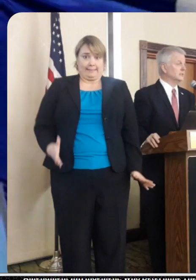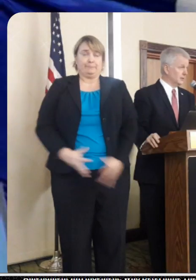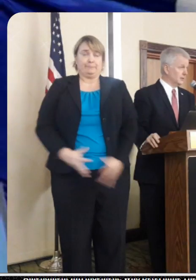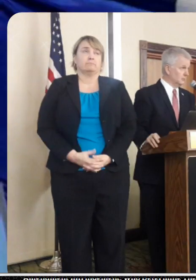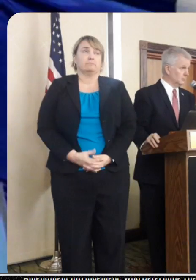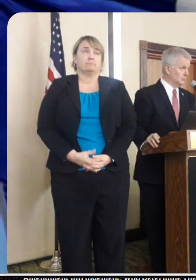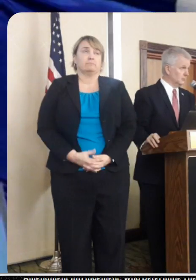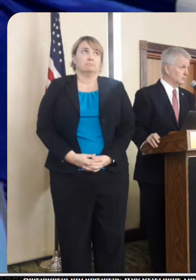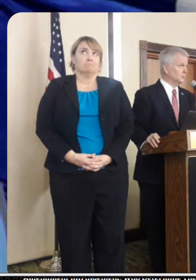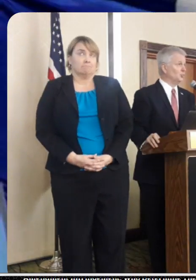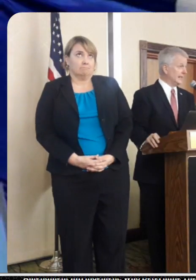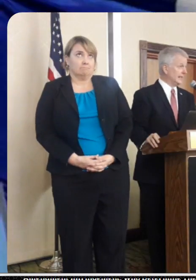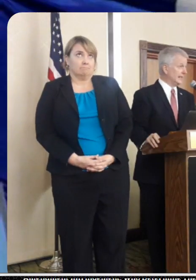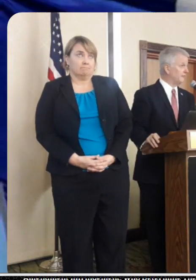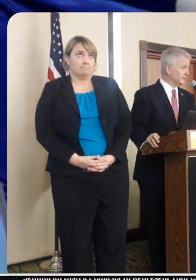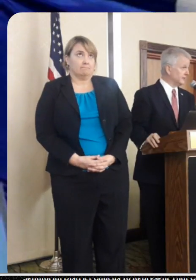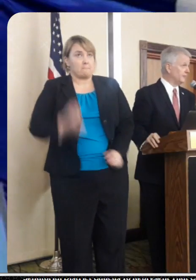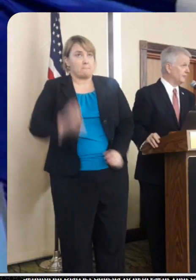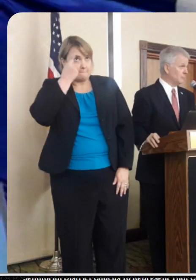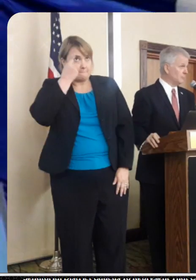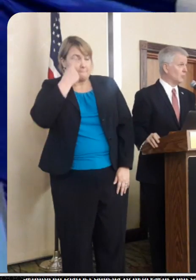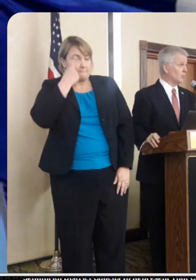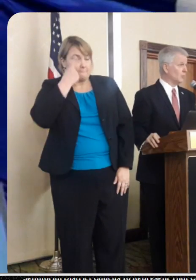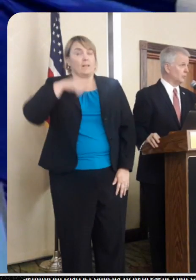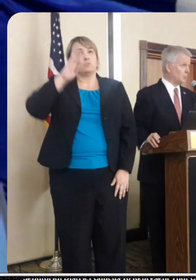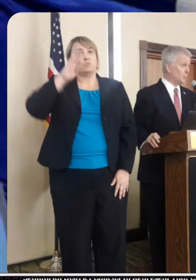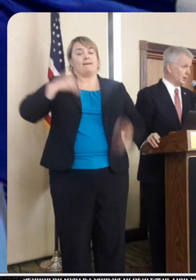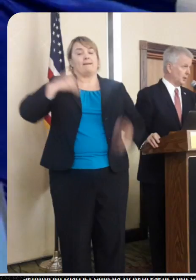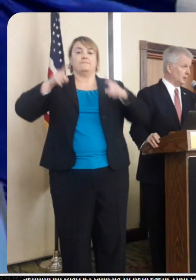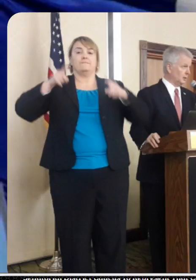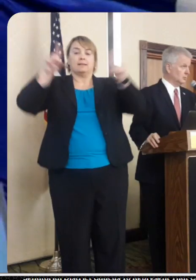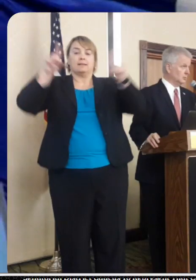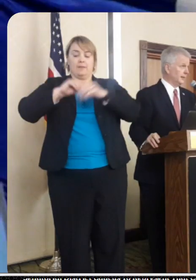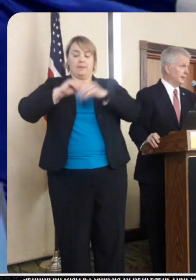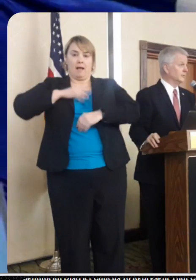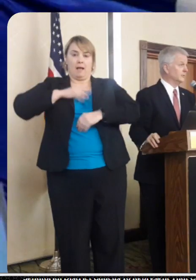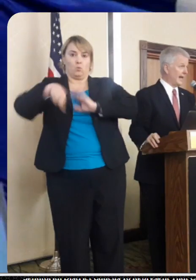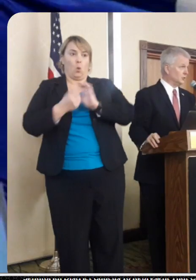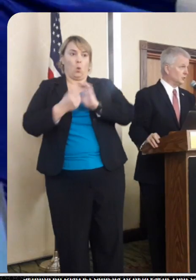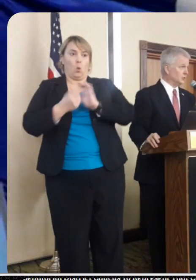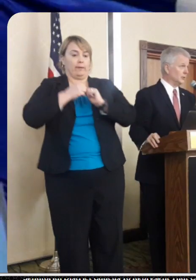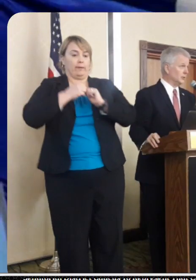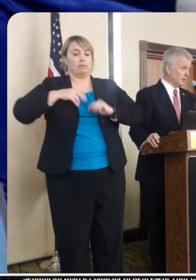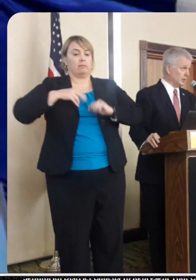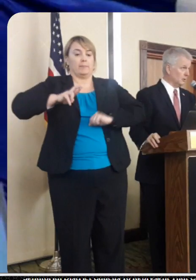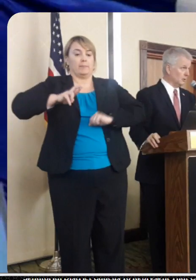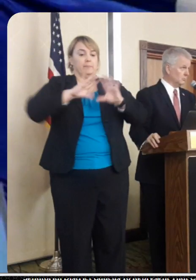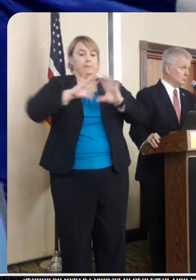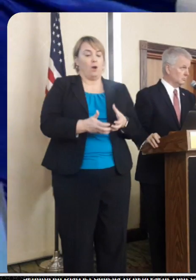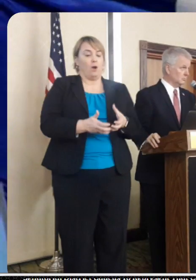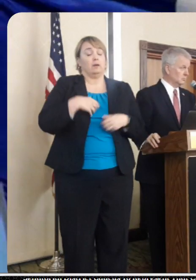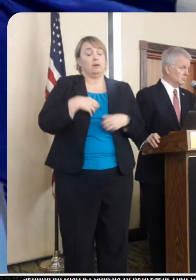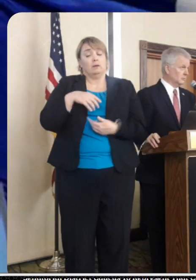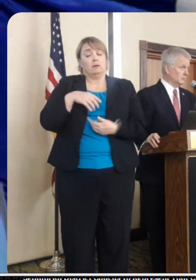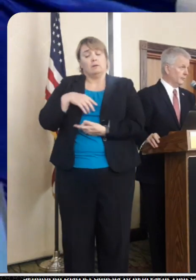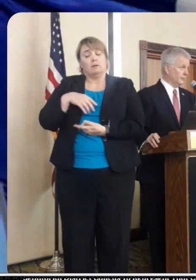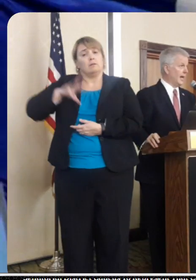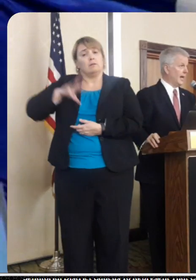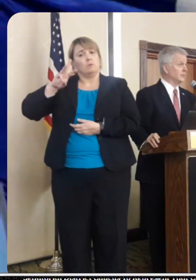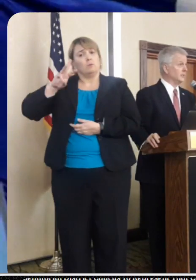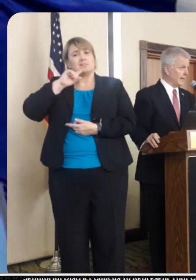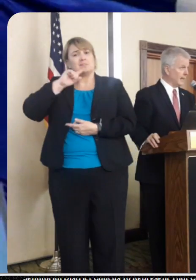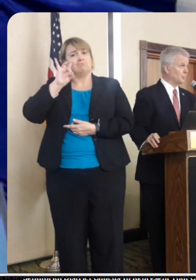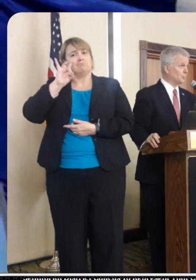Still, to be effective in my role with the party, it was absolutely critical that I